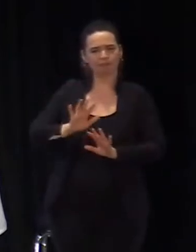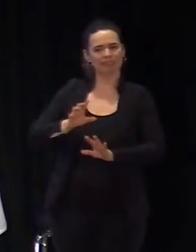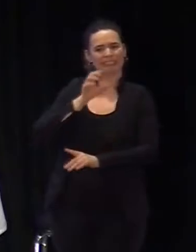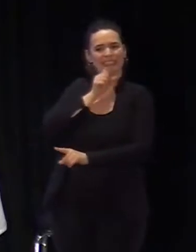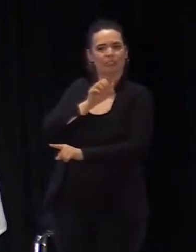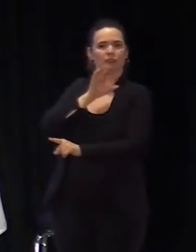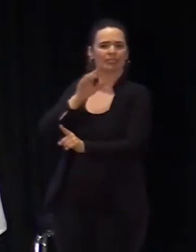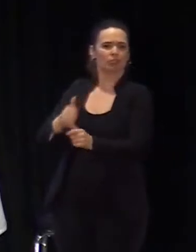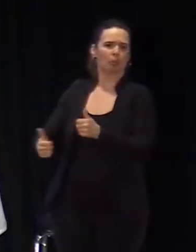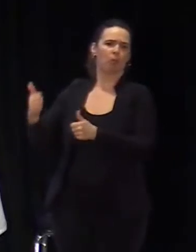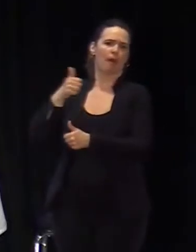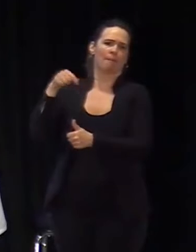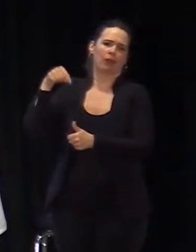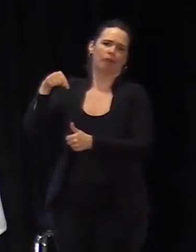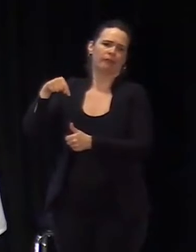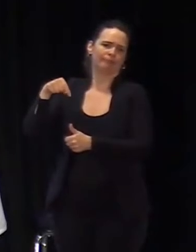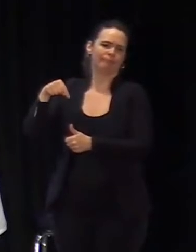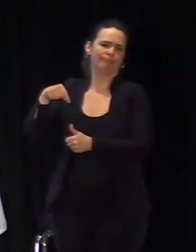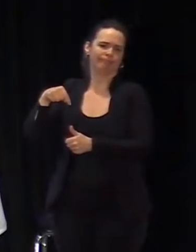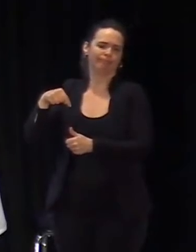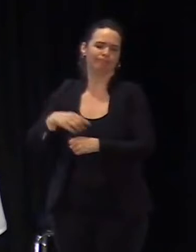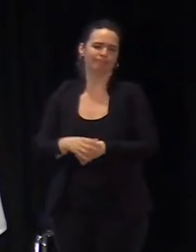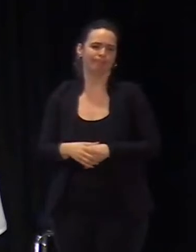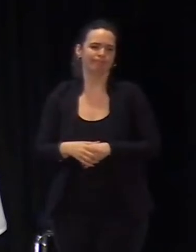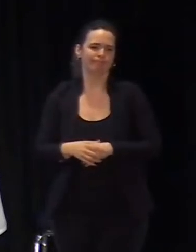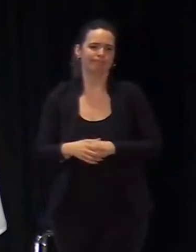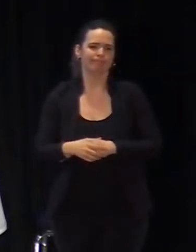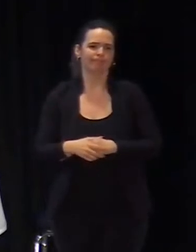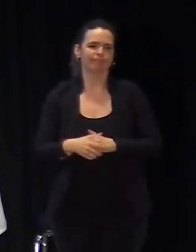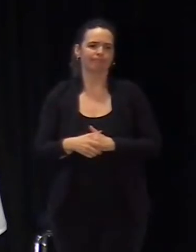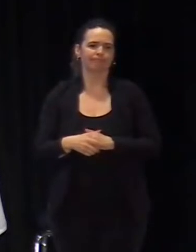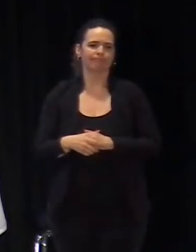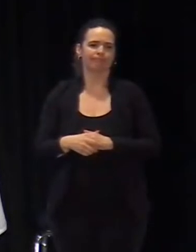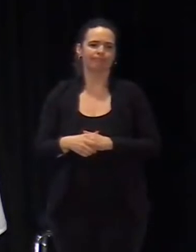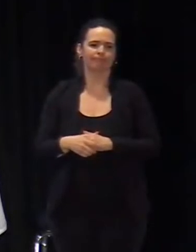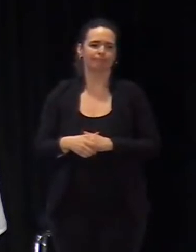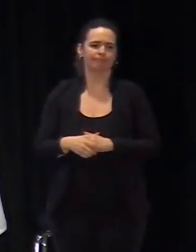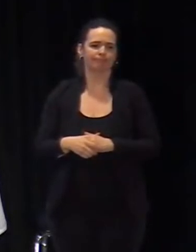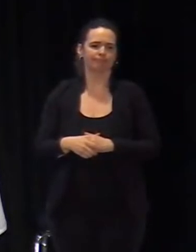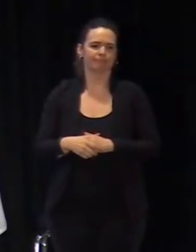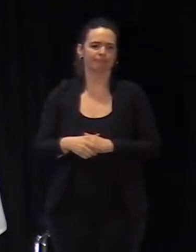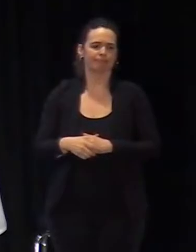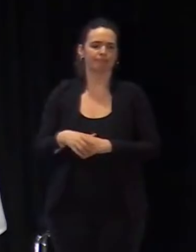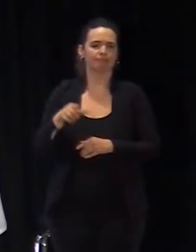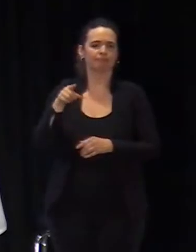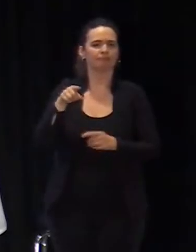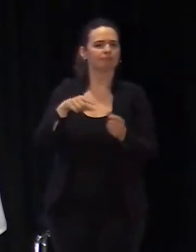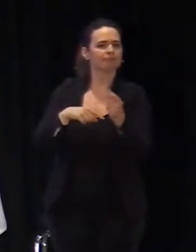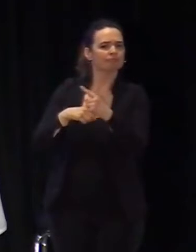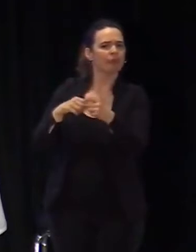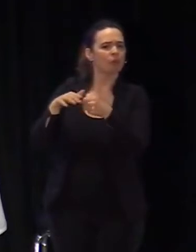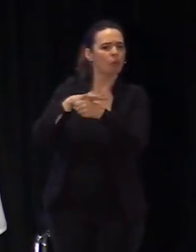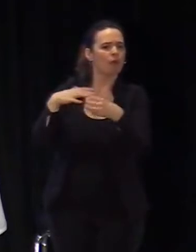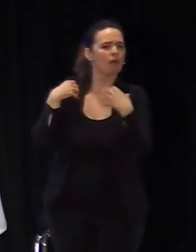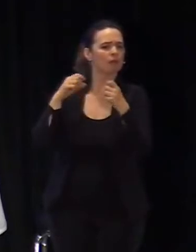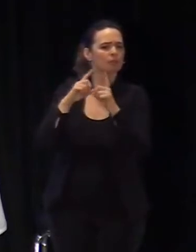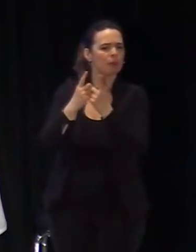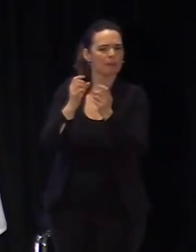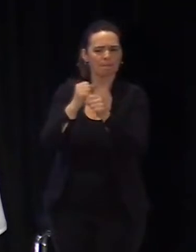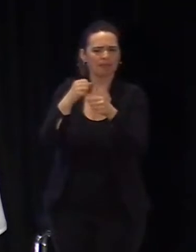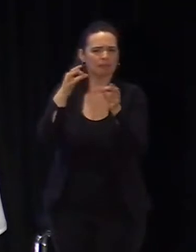that the state said they're leaving it up to local health departments to decide which type of proof they'll choose to accept. So which proof will Onondaga